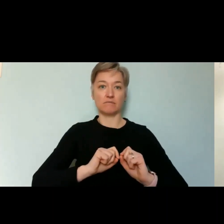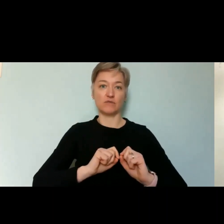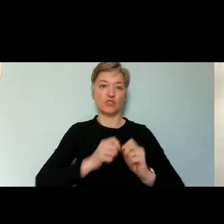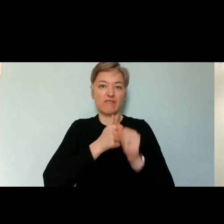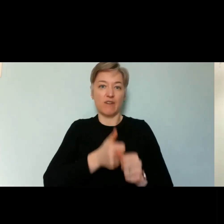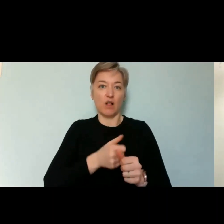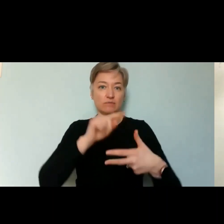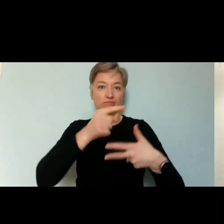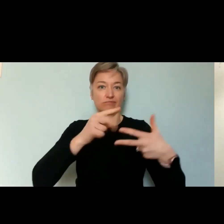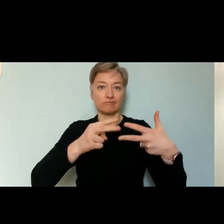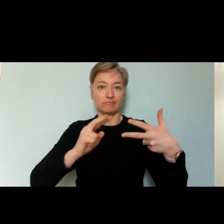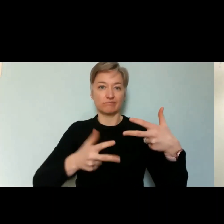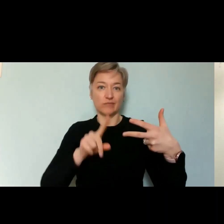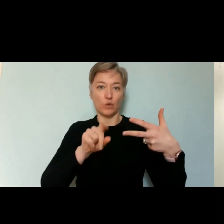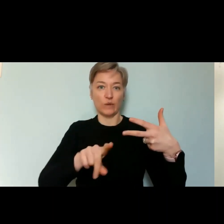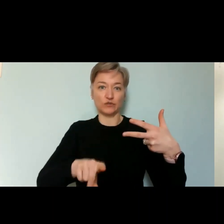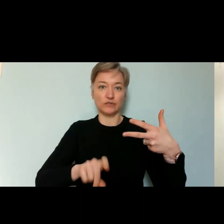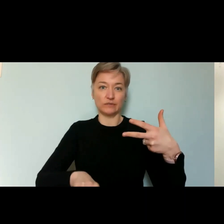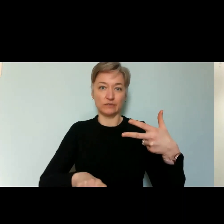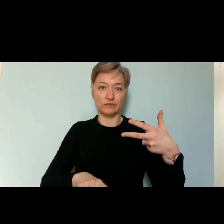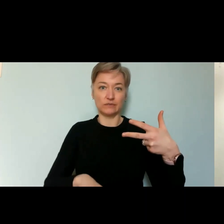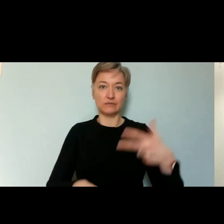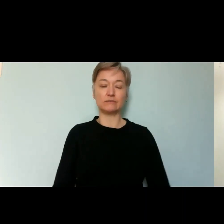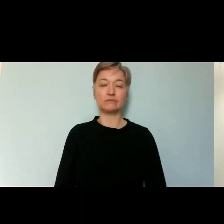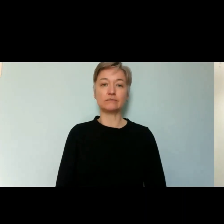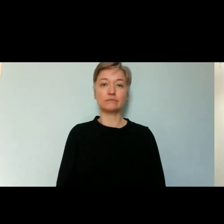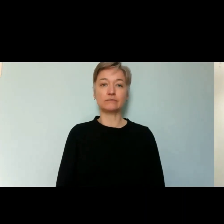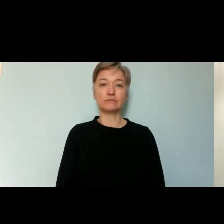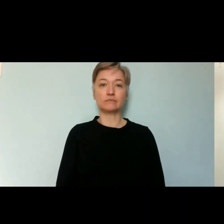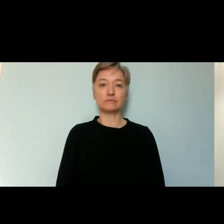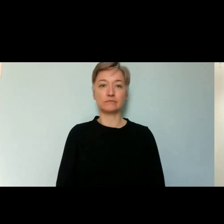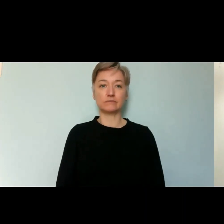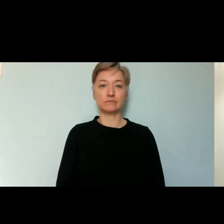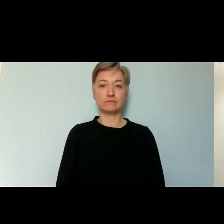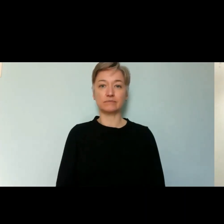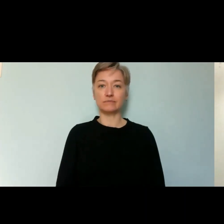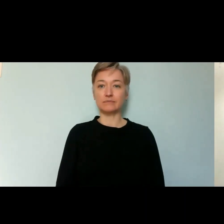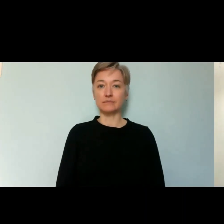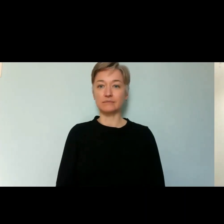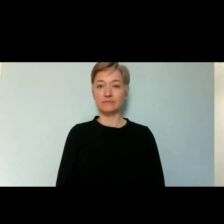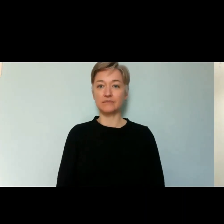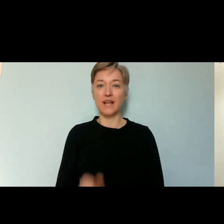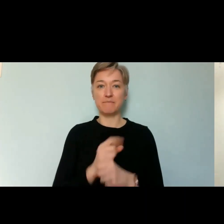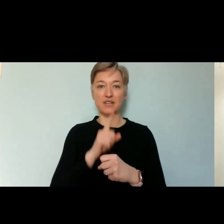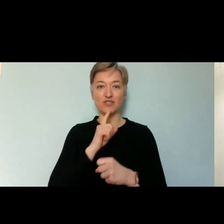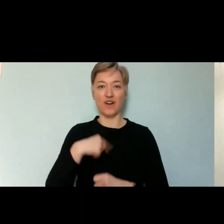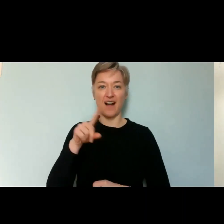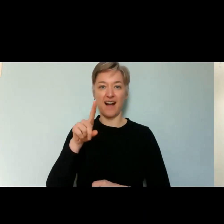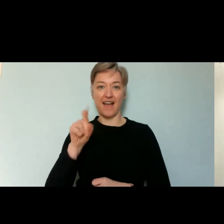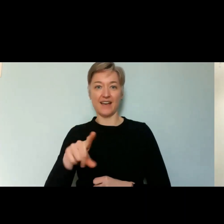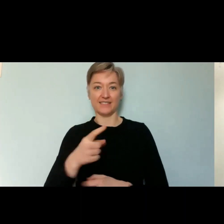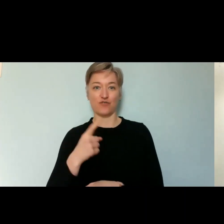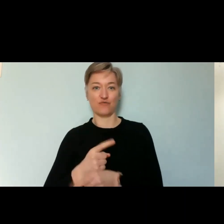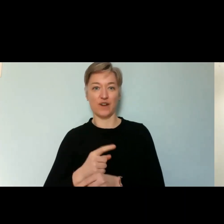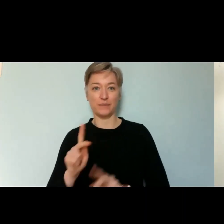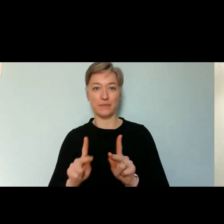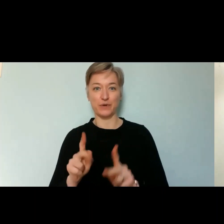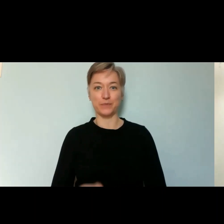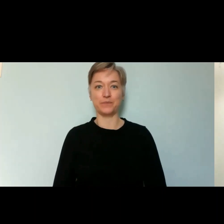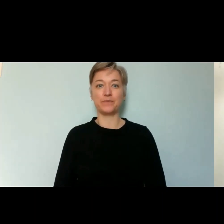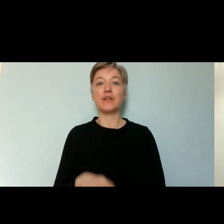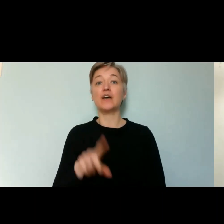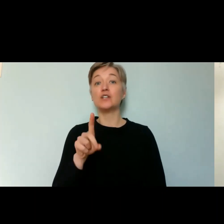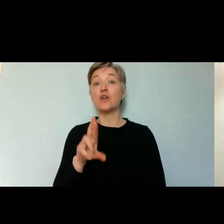in, and I'll make sure that they get to the right people as well. So